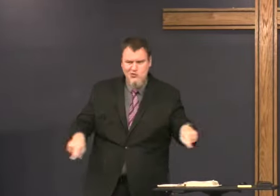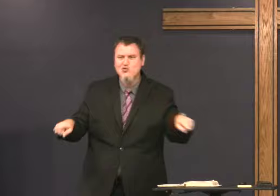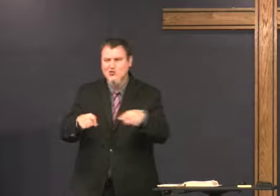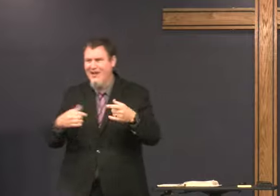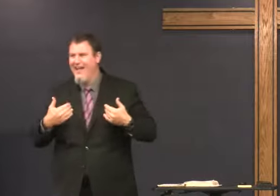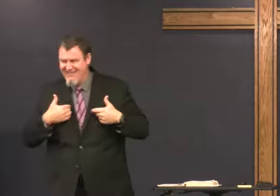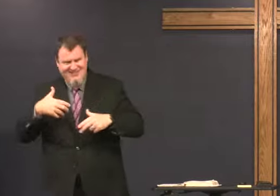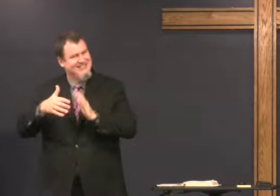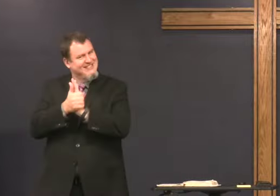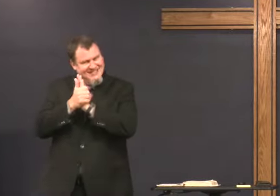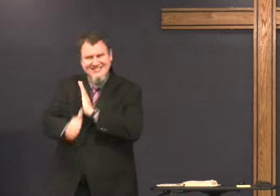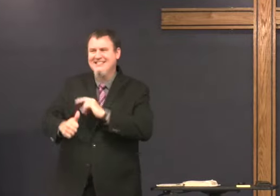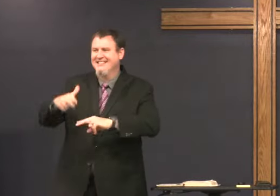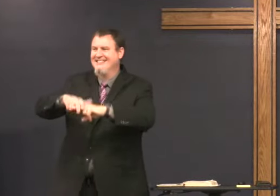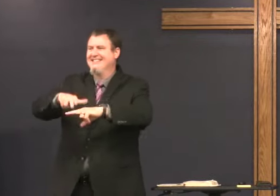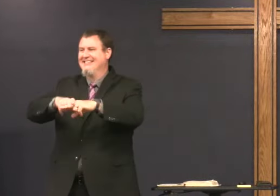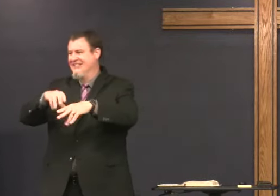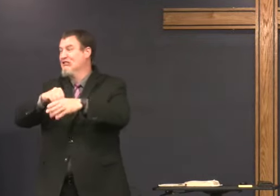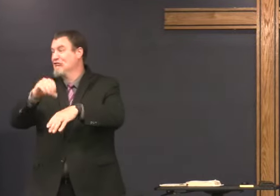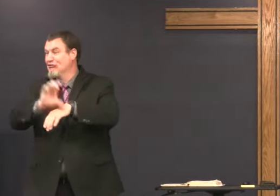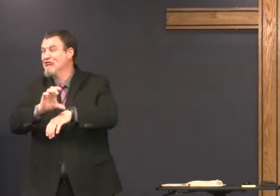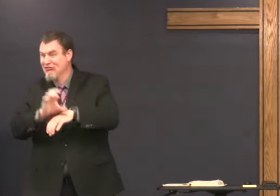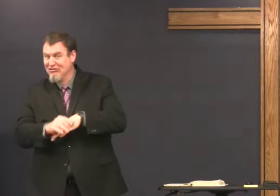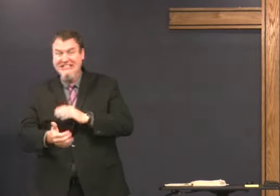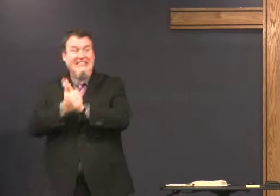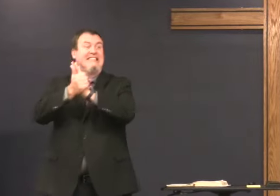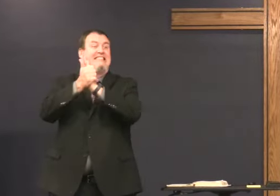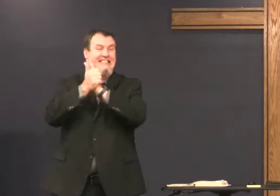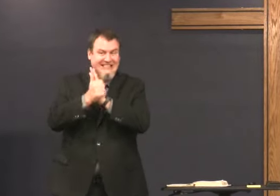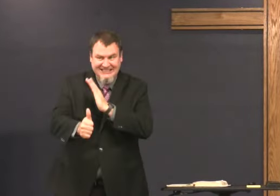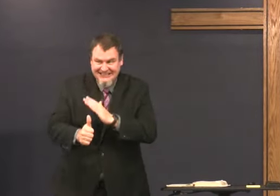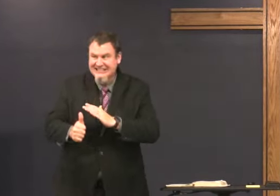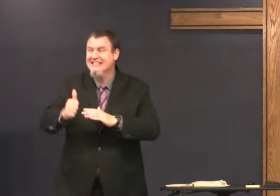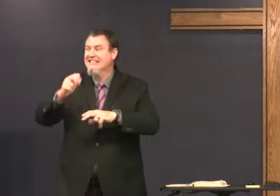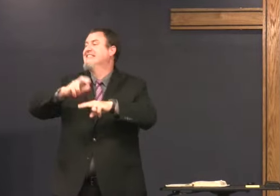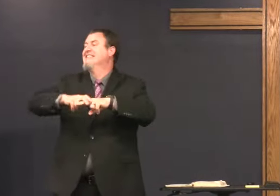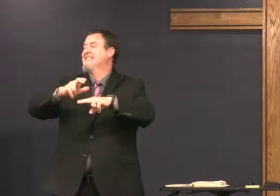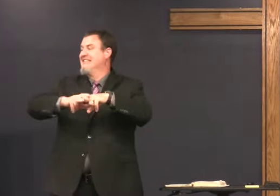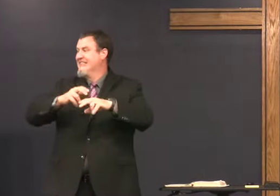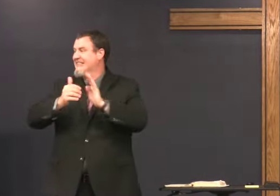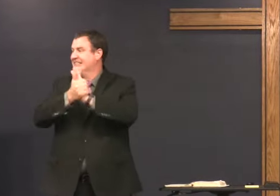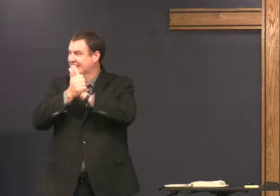We have that skill. We have perfected it. We are able to just sit and